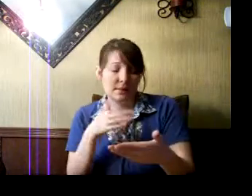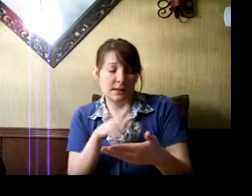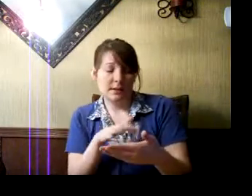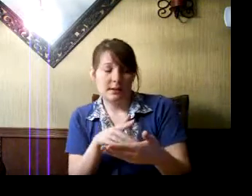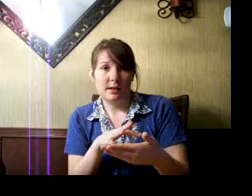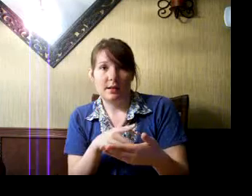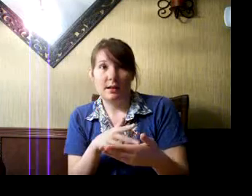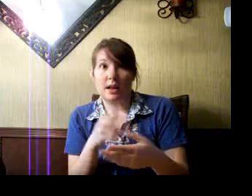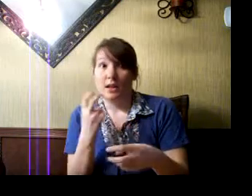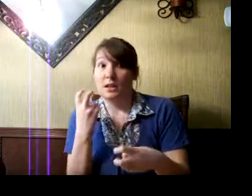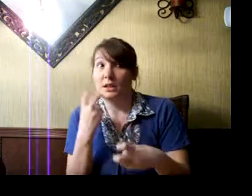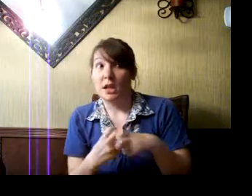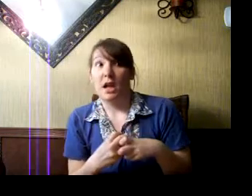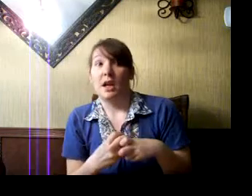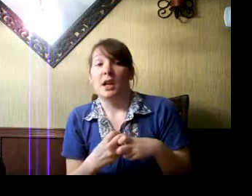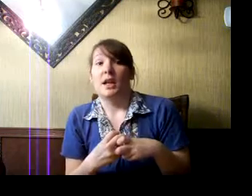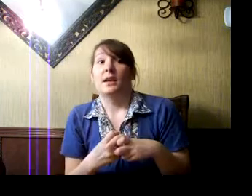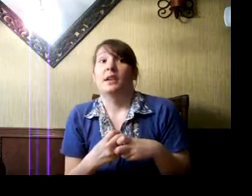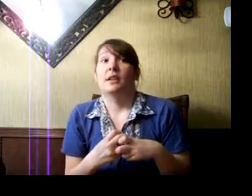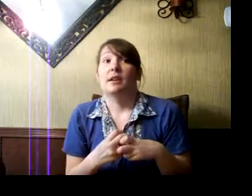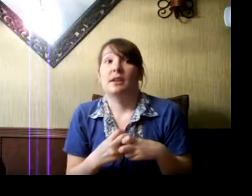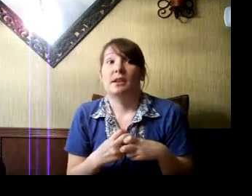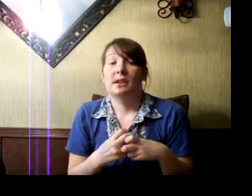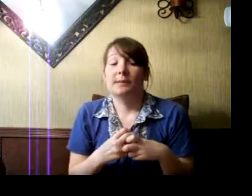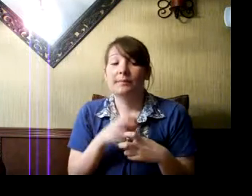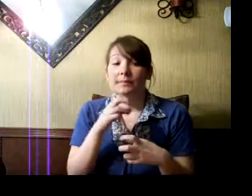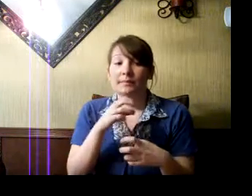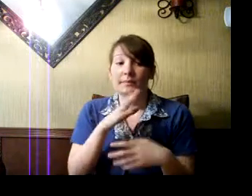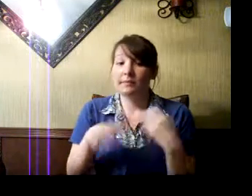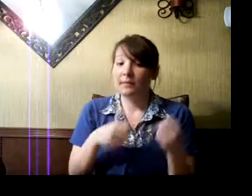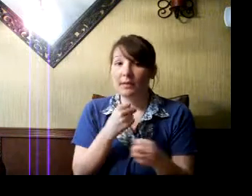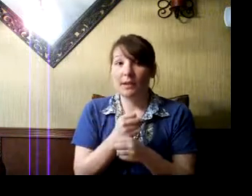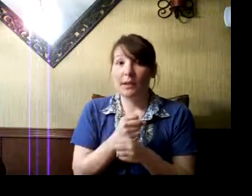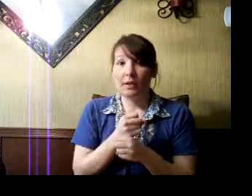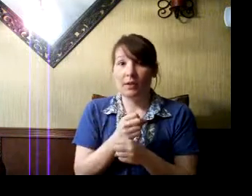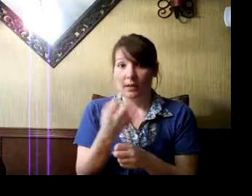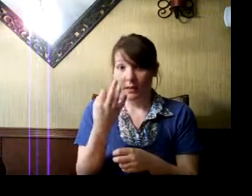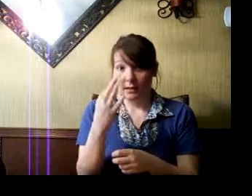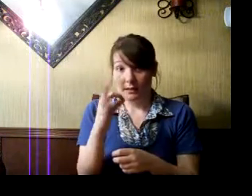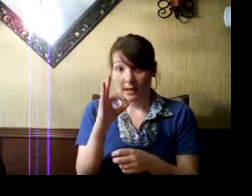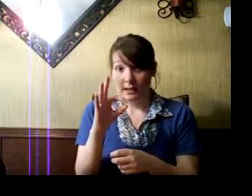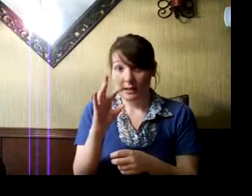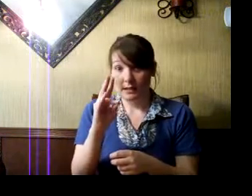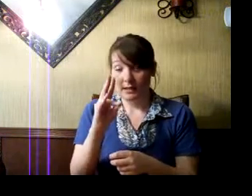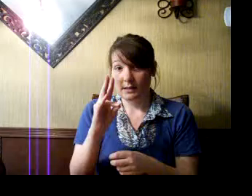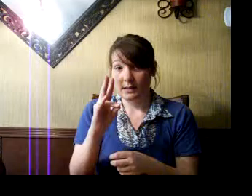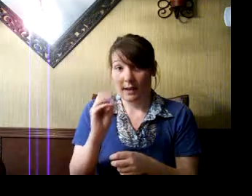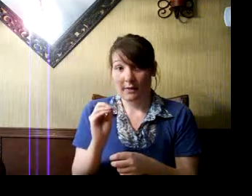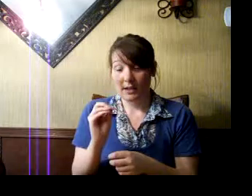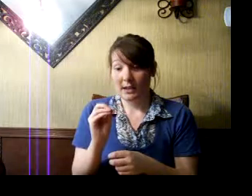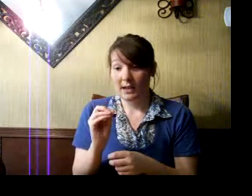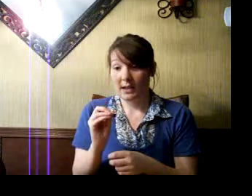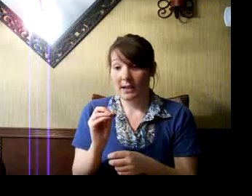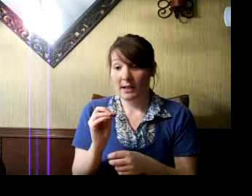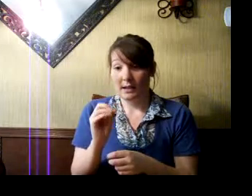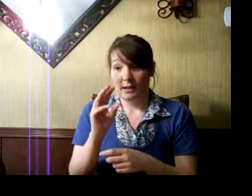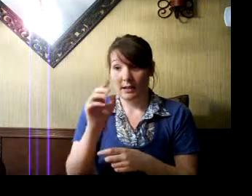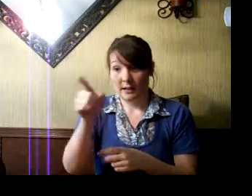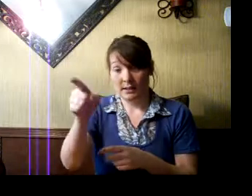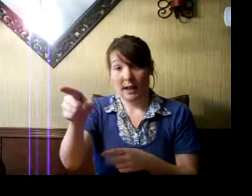In the 70s, that particular model had 120 facets to it. It's three-dimensional, and each time a facet